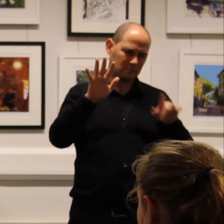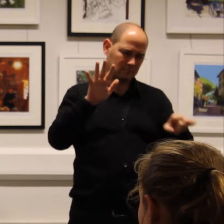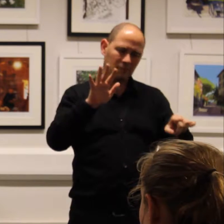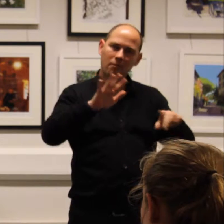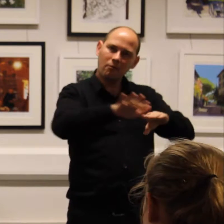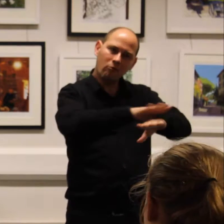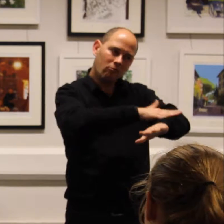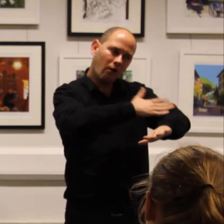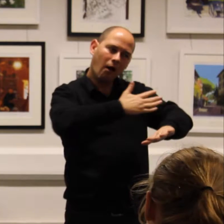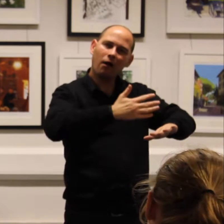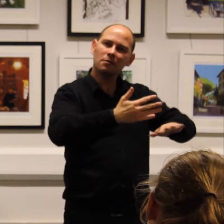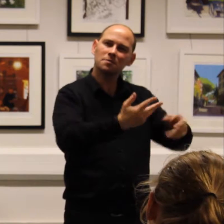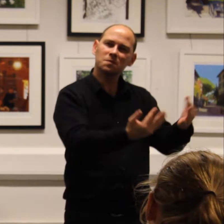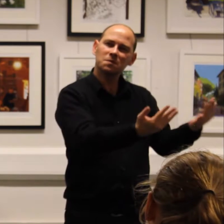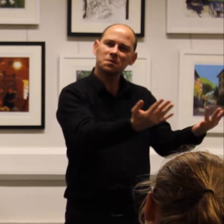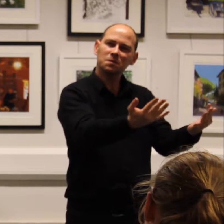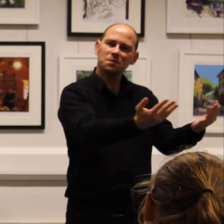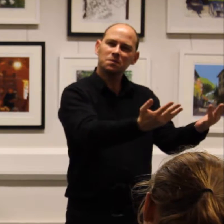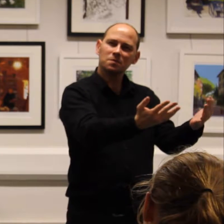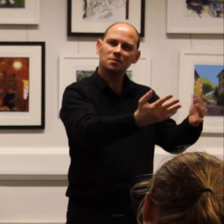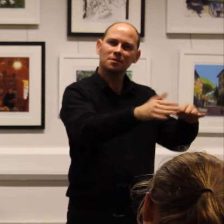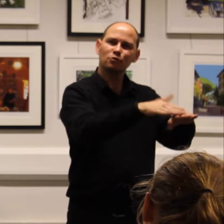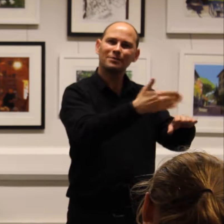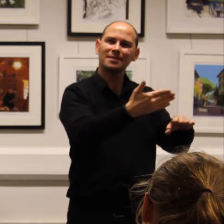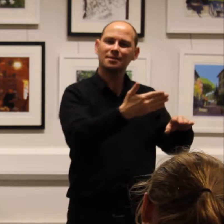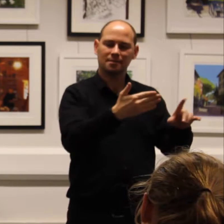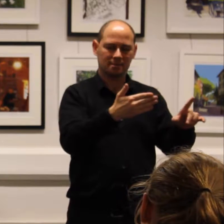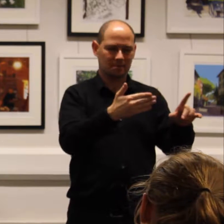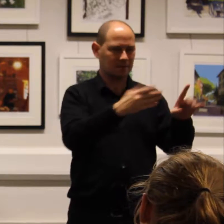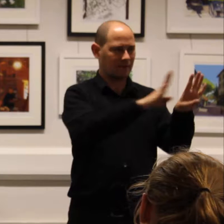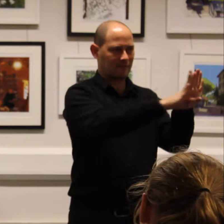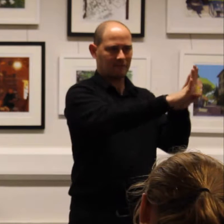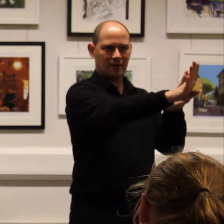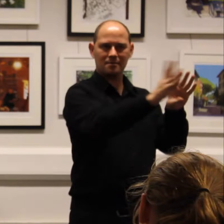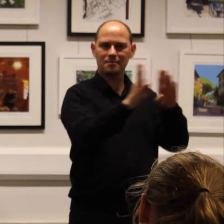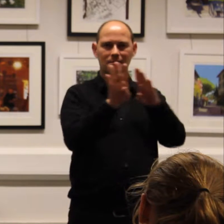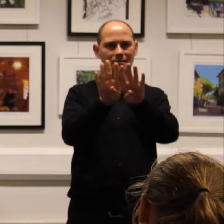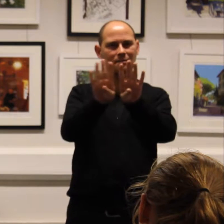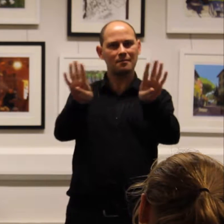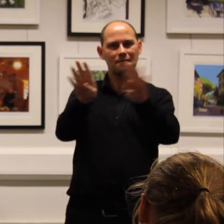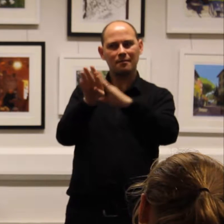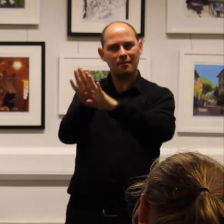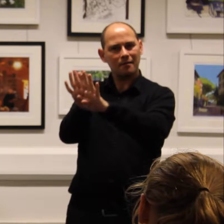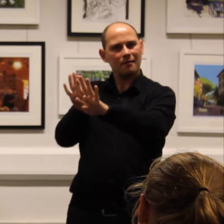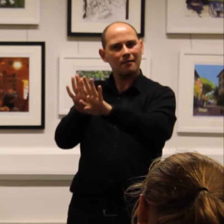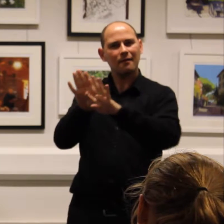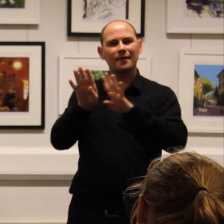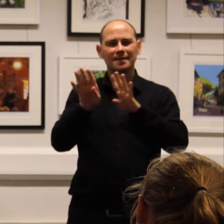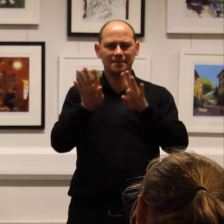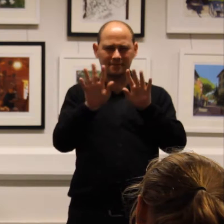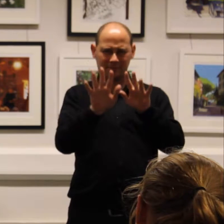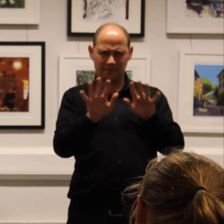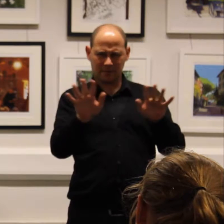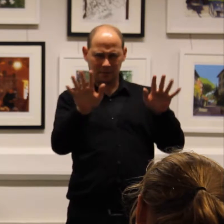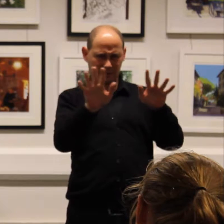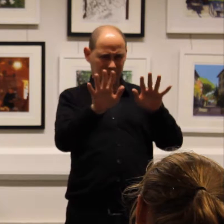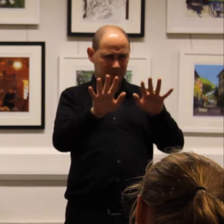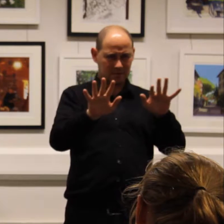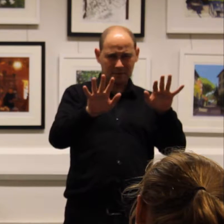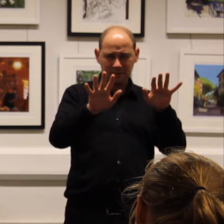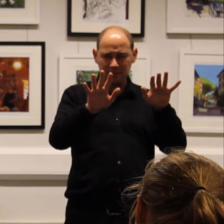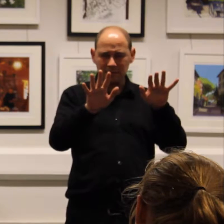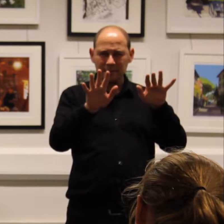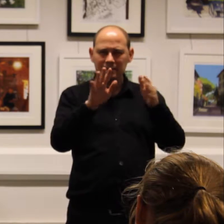shining green, and all the fences around the garden and the houses behind are fuzzed through a squint